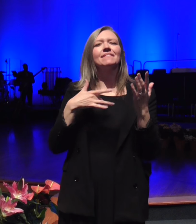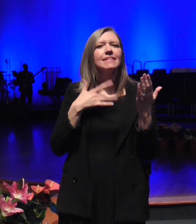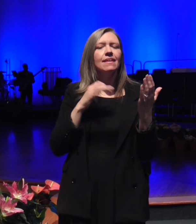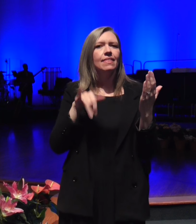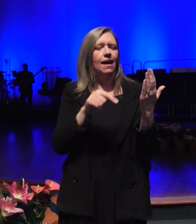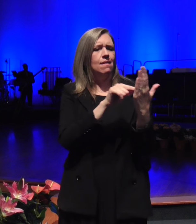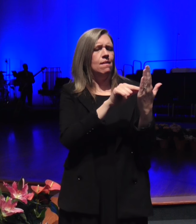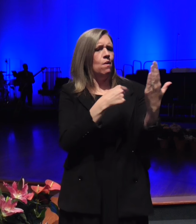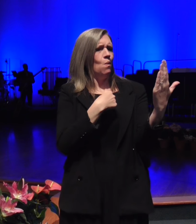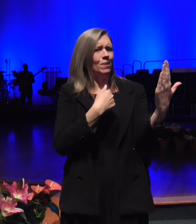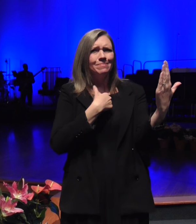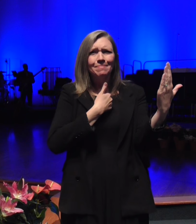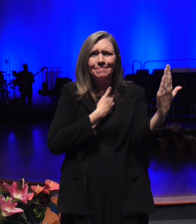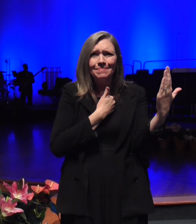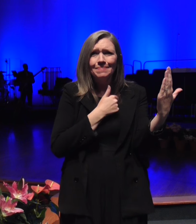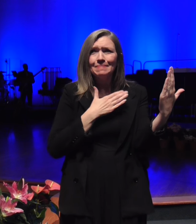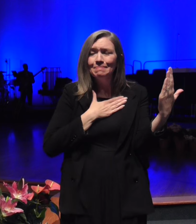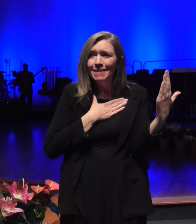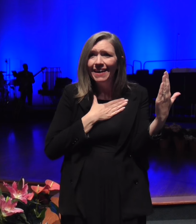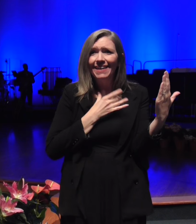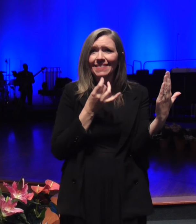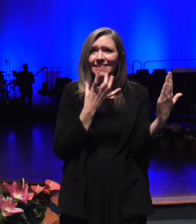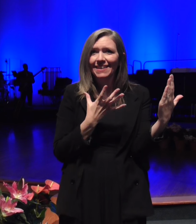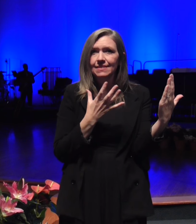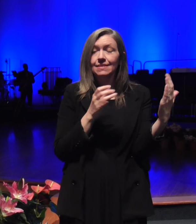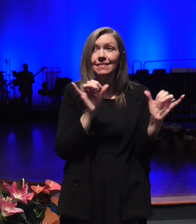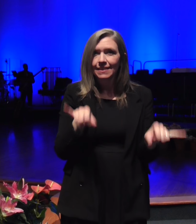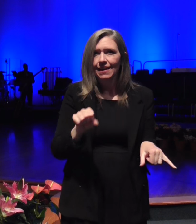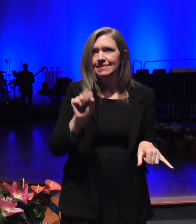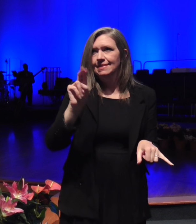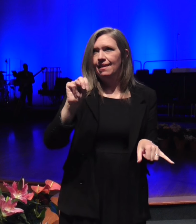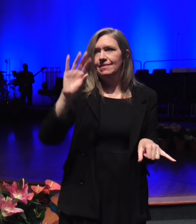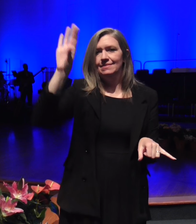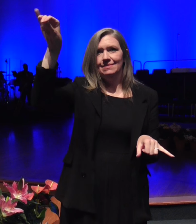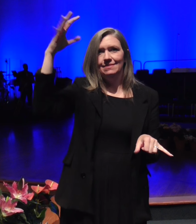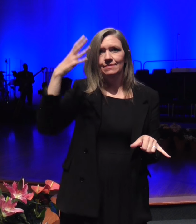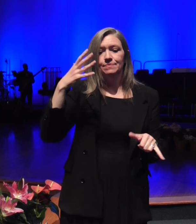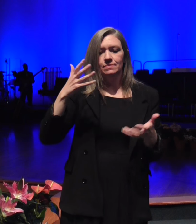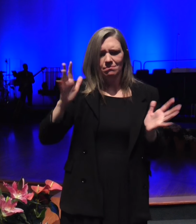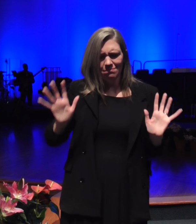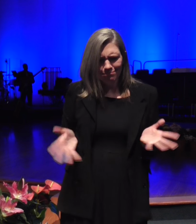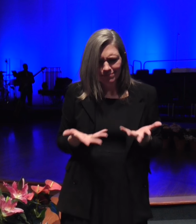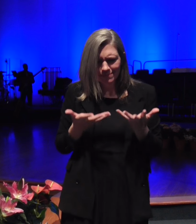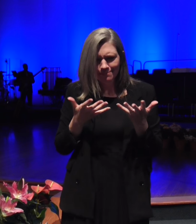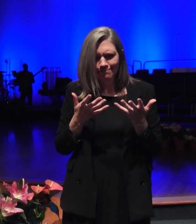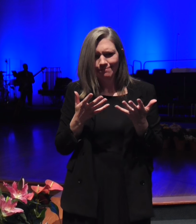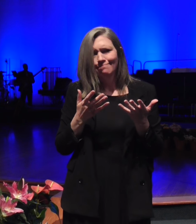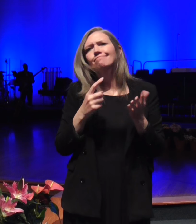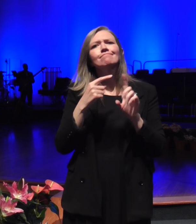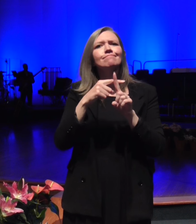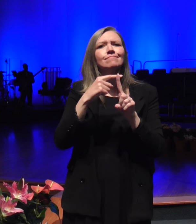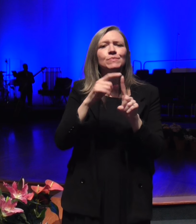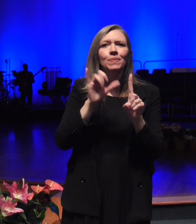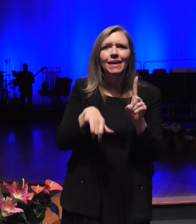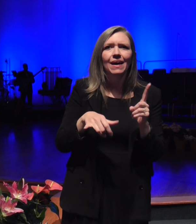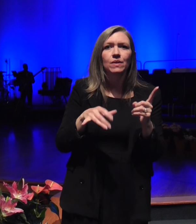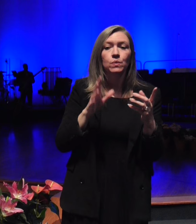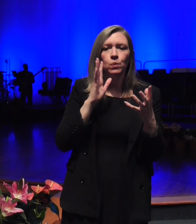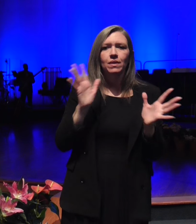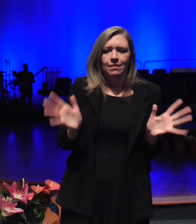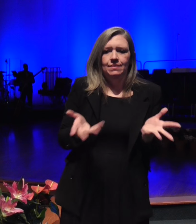reflection, for it is the sun. And when you bring forth what is best within you, what is within you will save